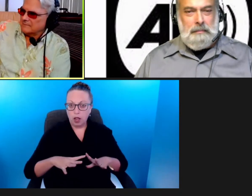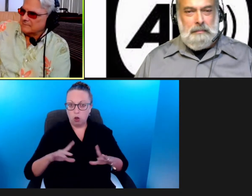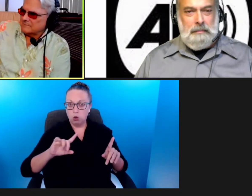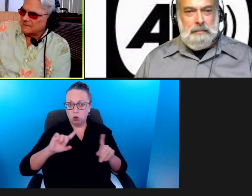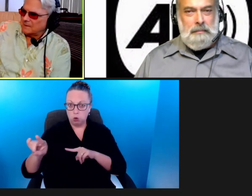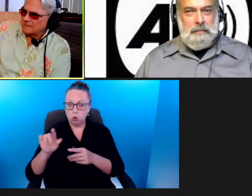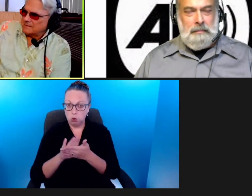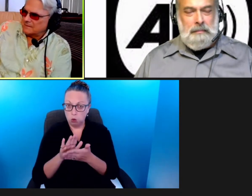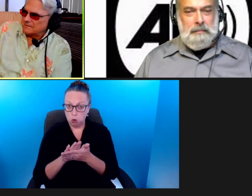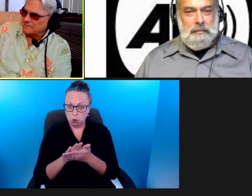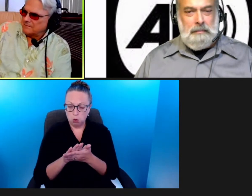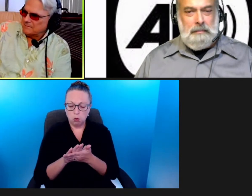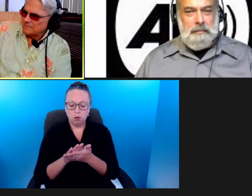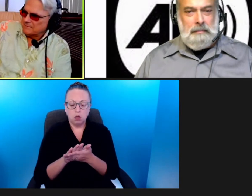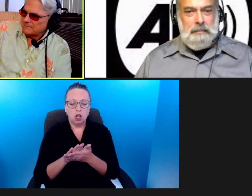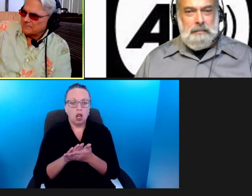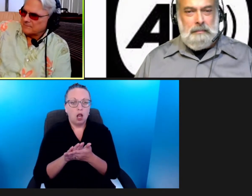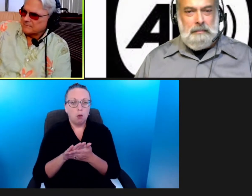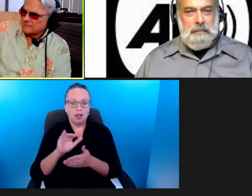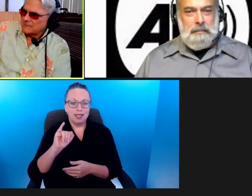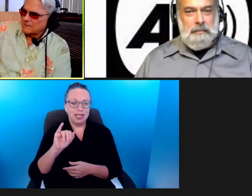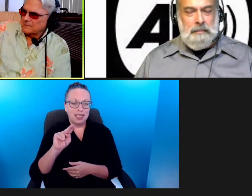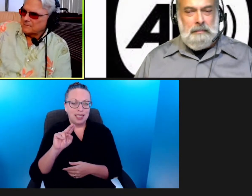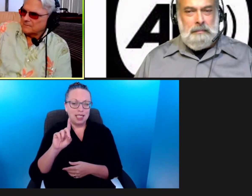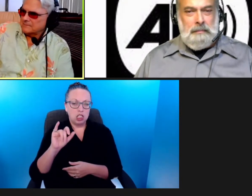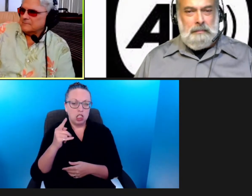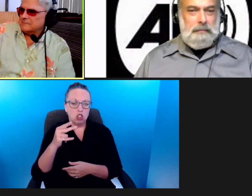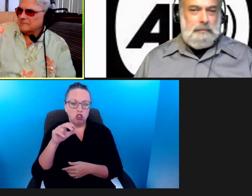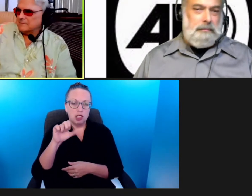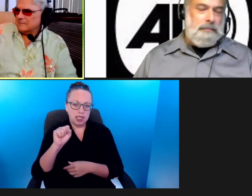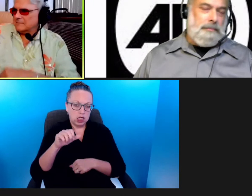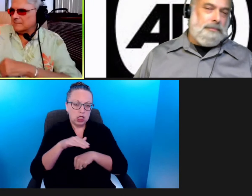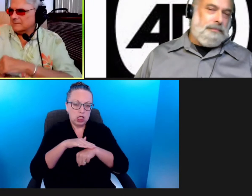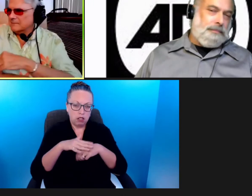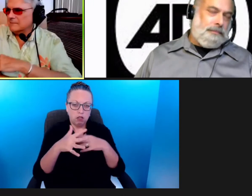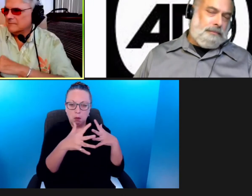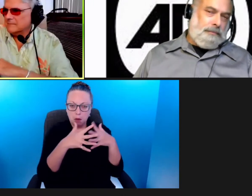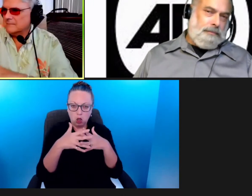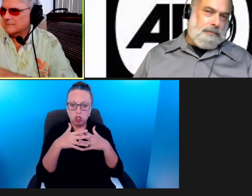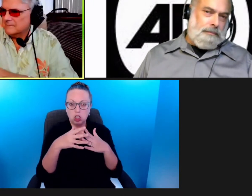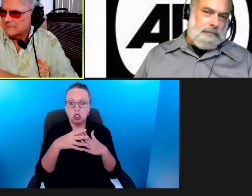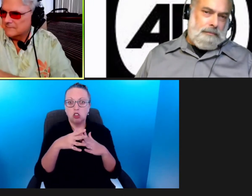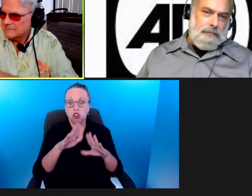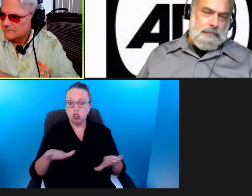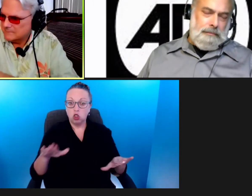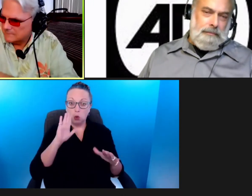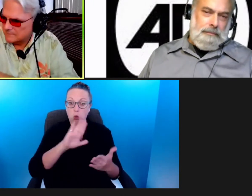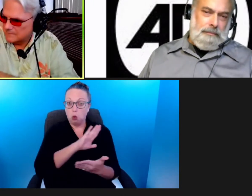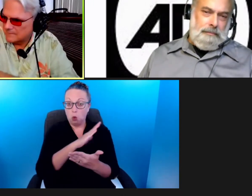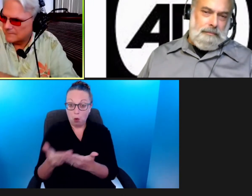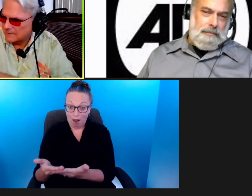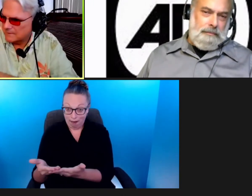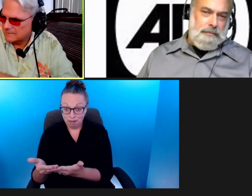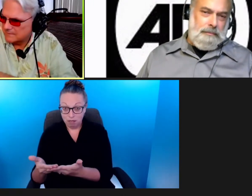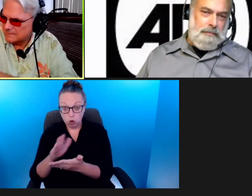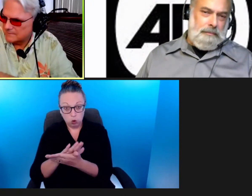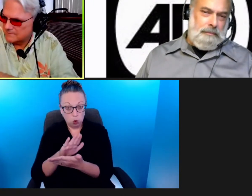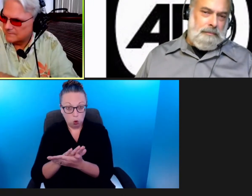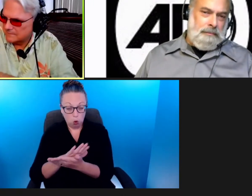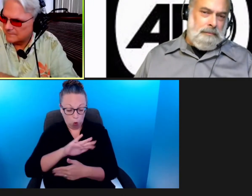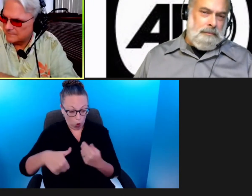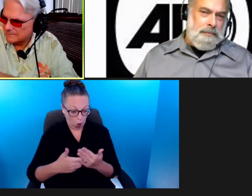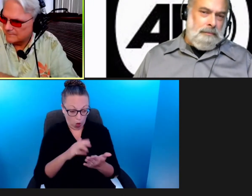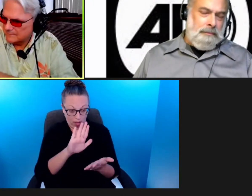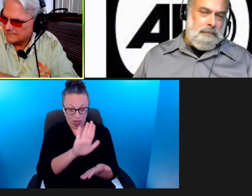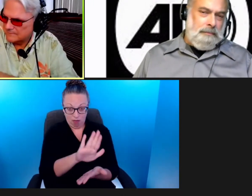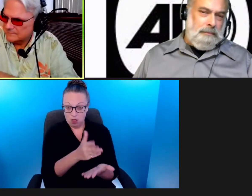indigenous children got to the school, they were stripped of everything that they had on. Their hair was cut. And she said